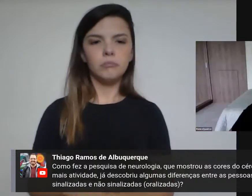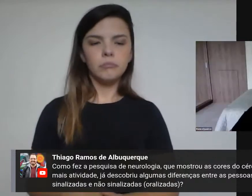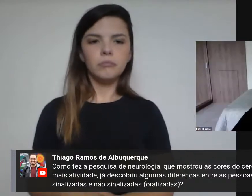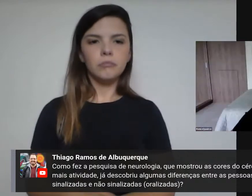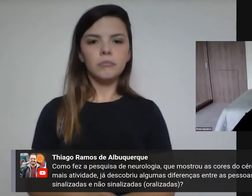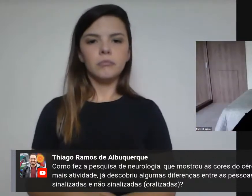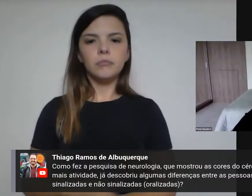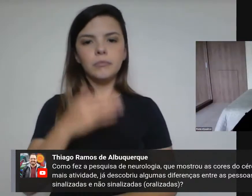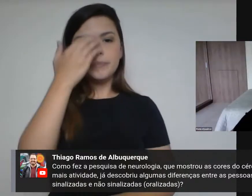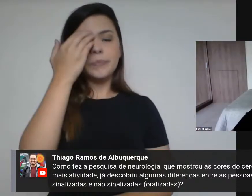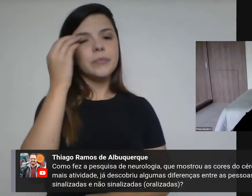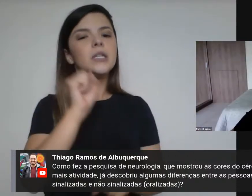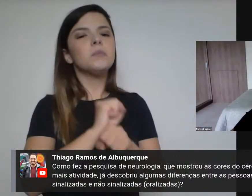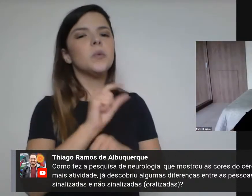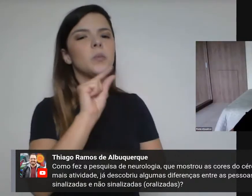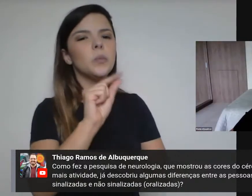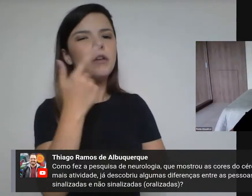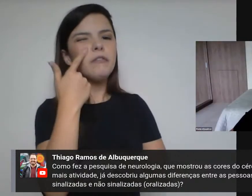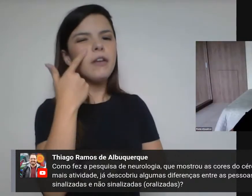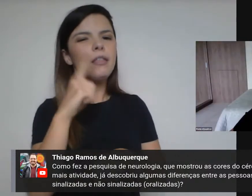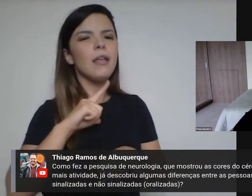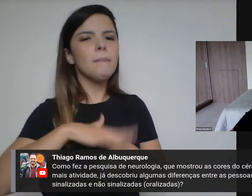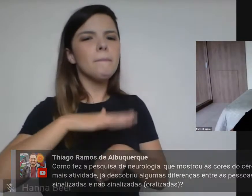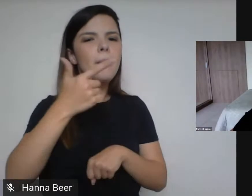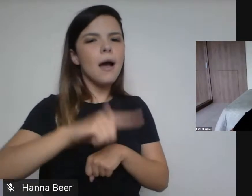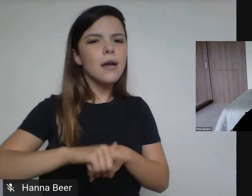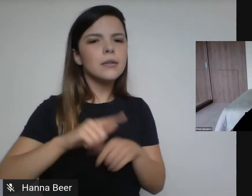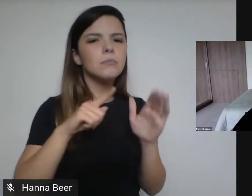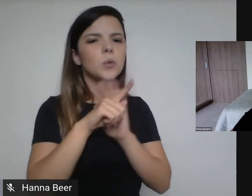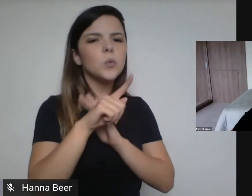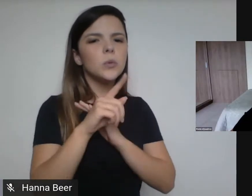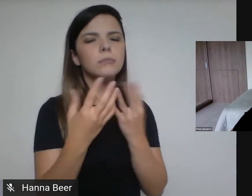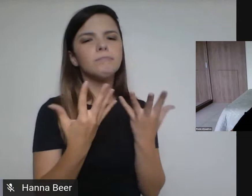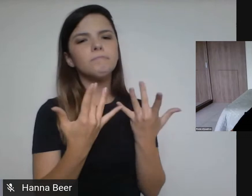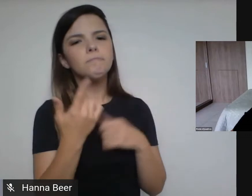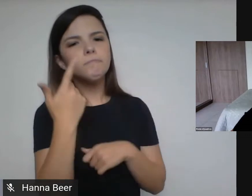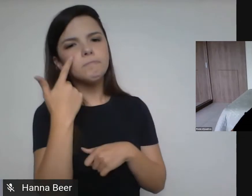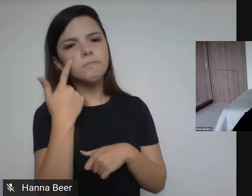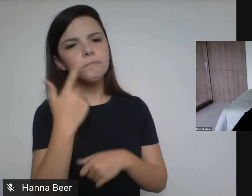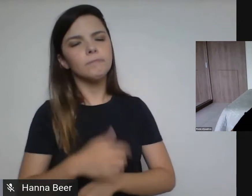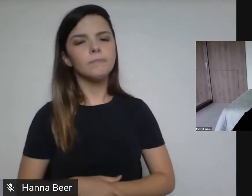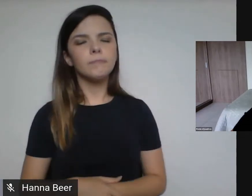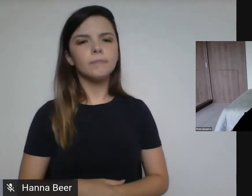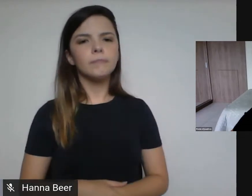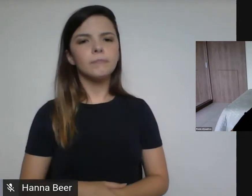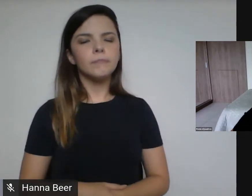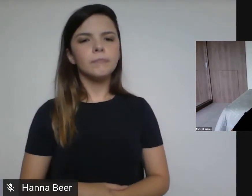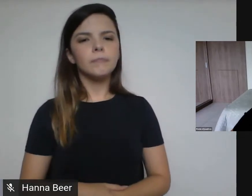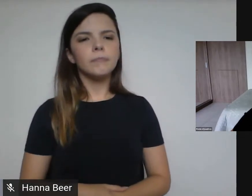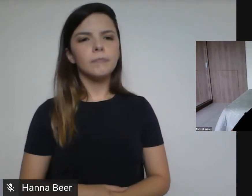Mm-hmm. Just a minute, I will check if there are another questions beside of those.